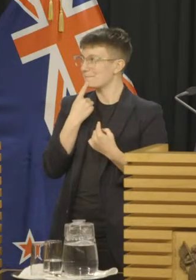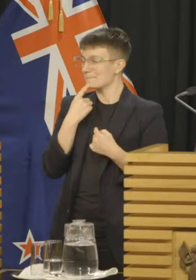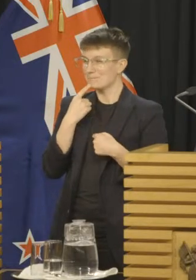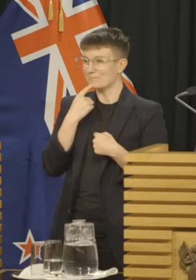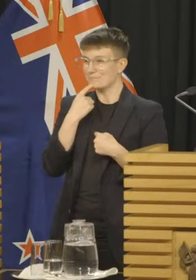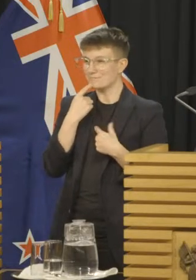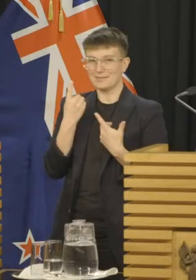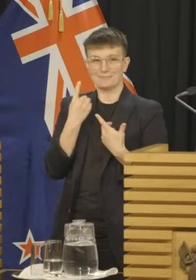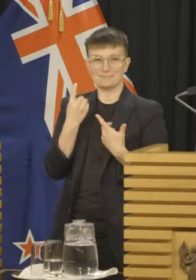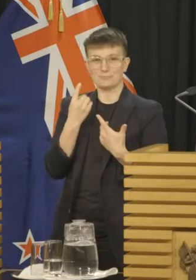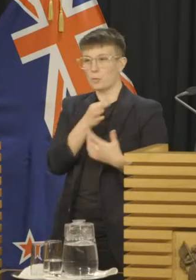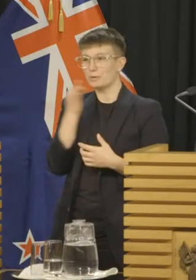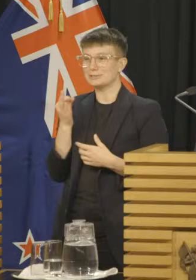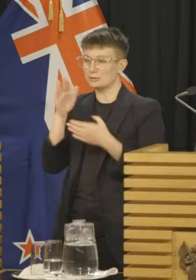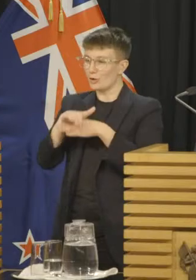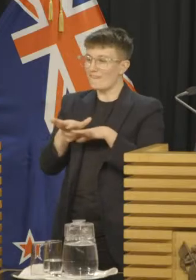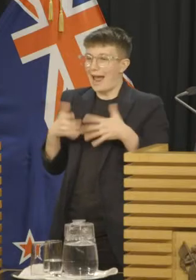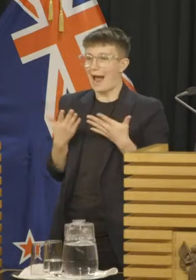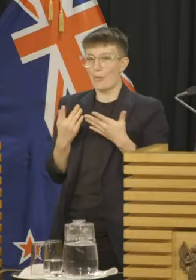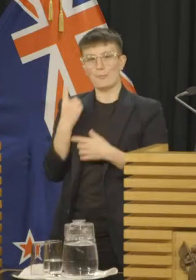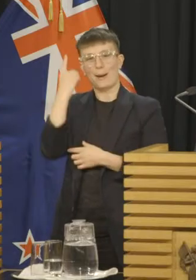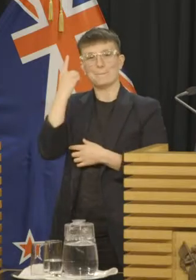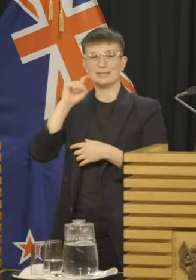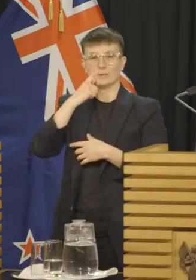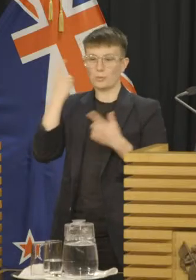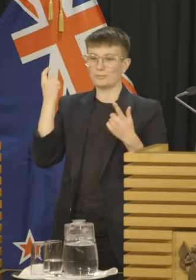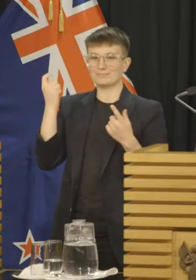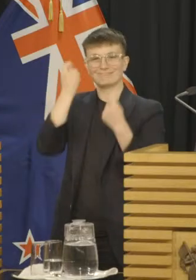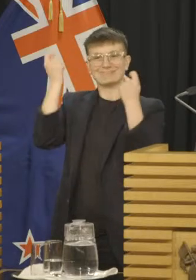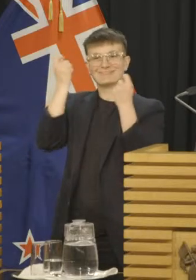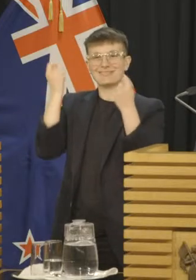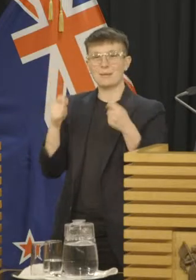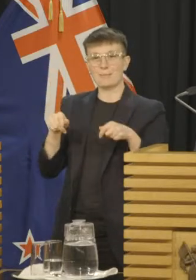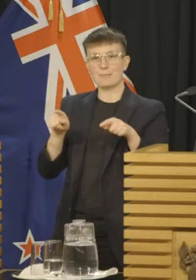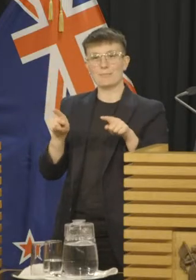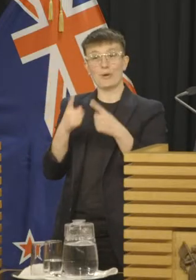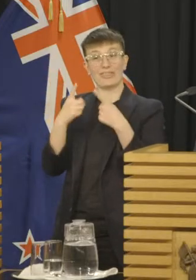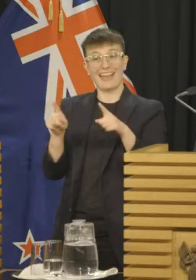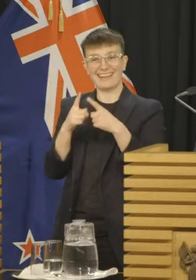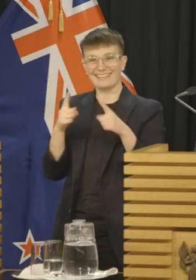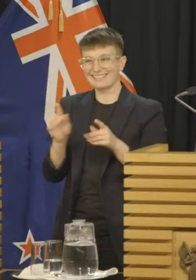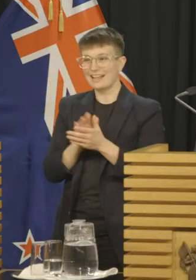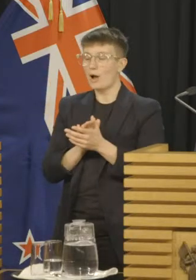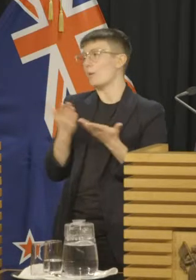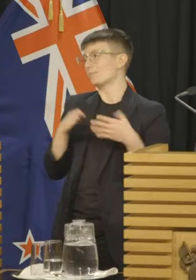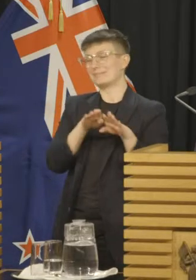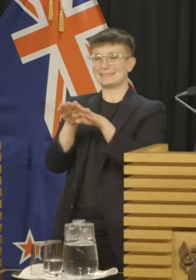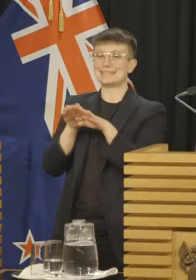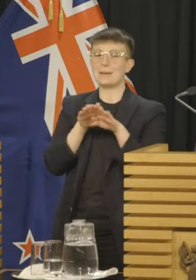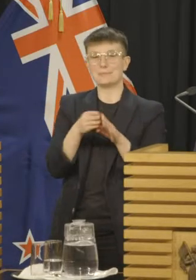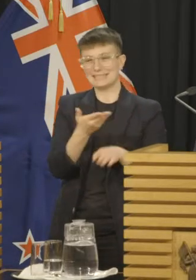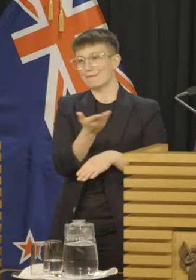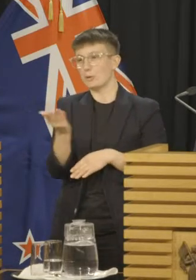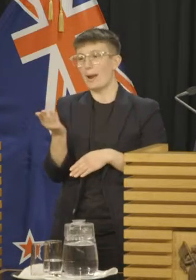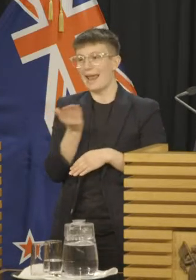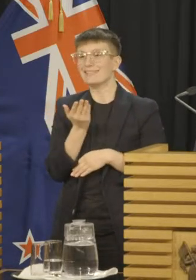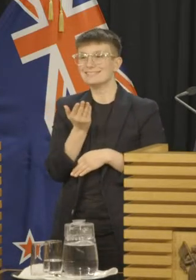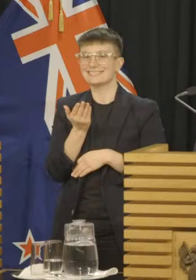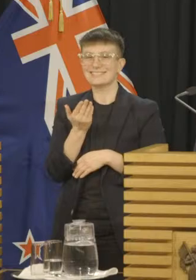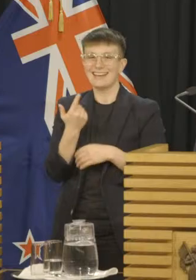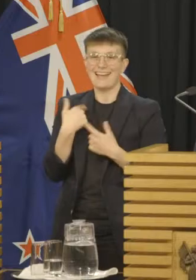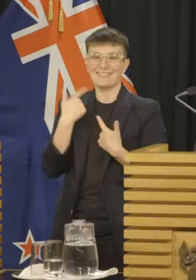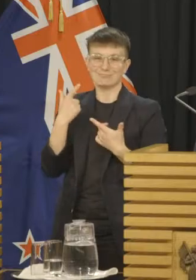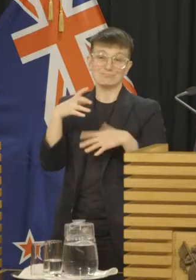else, actually, a bit of cake and a bit of quiet time. That's actually not true. Not like everyone else. I don't think anyone else probably reads cabinet papers